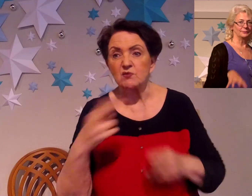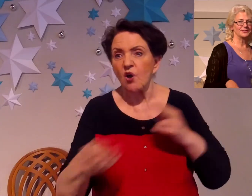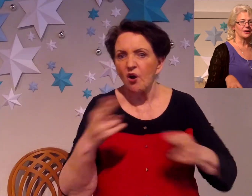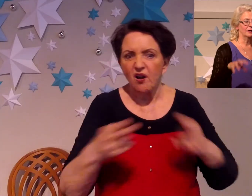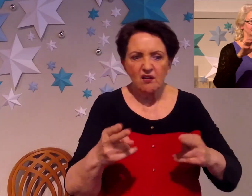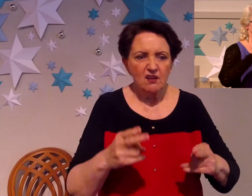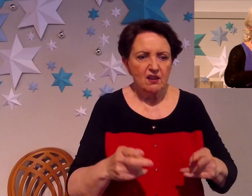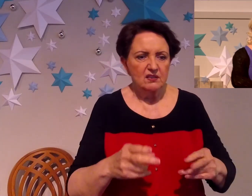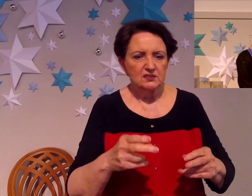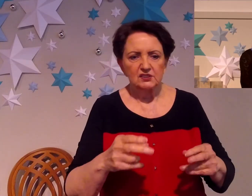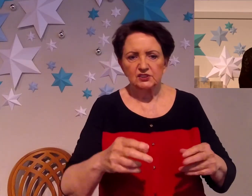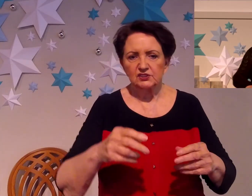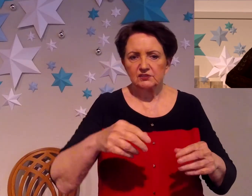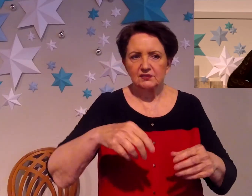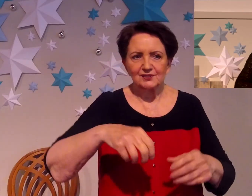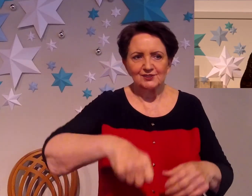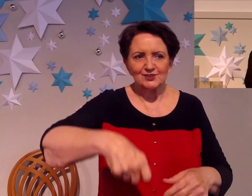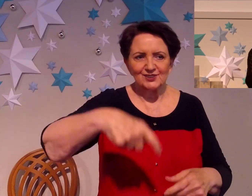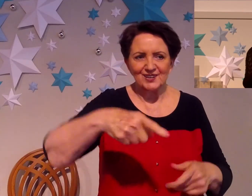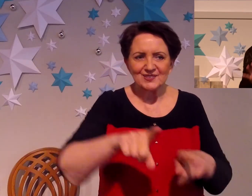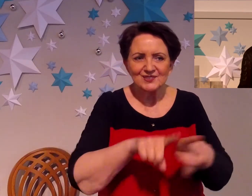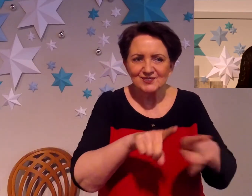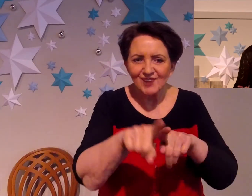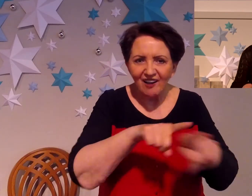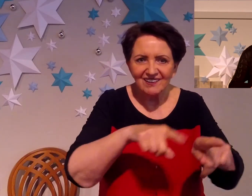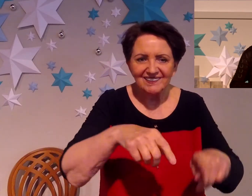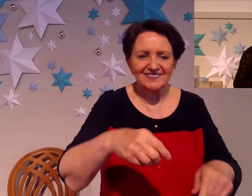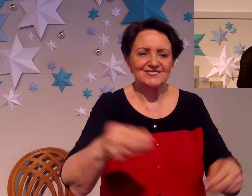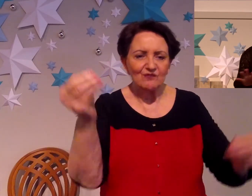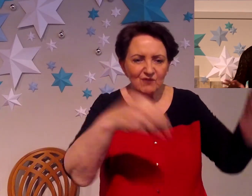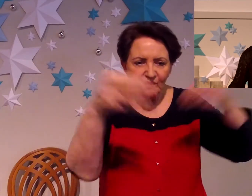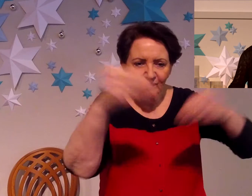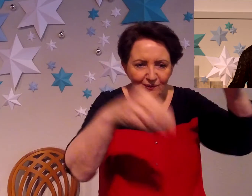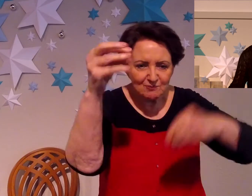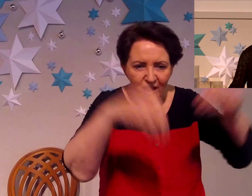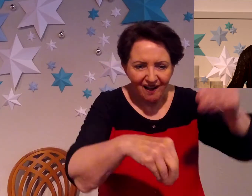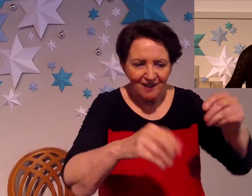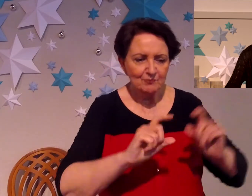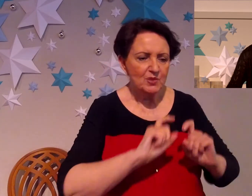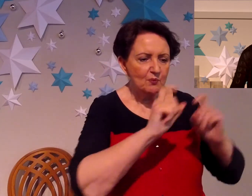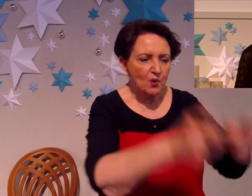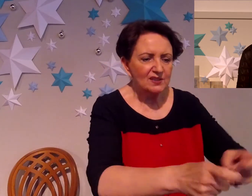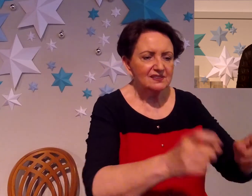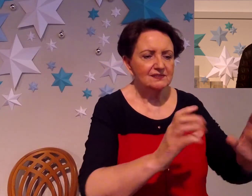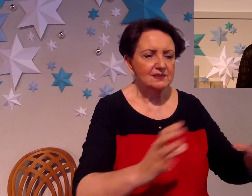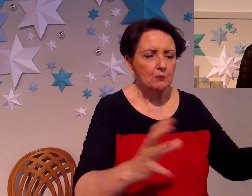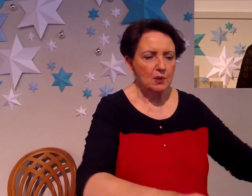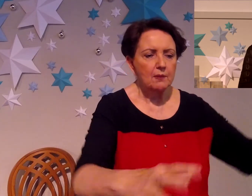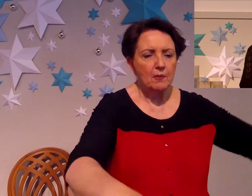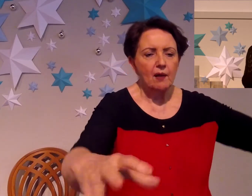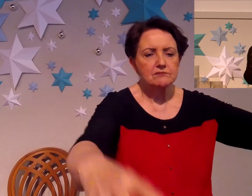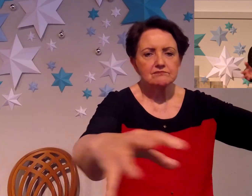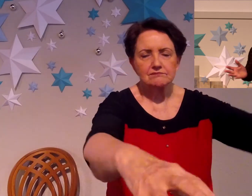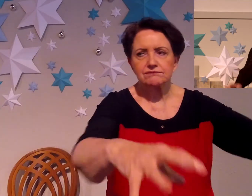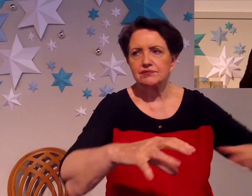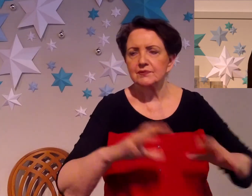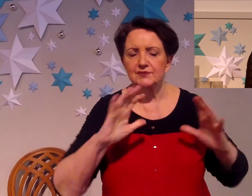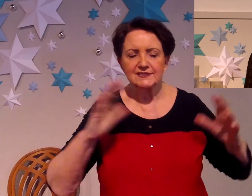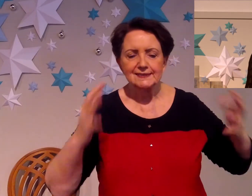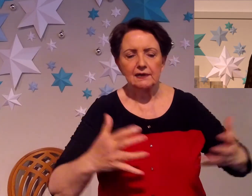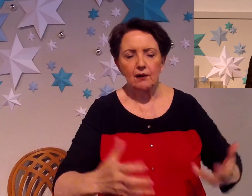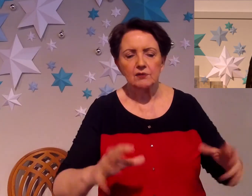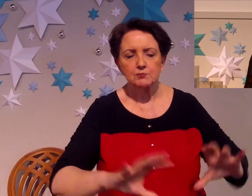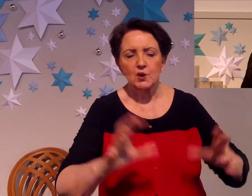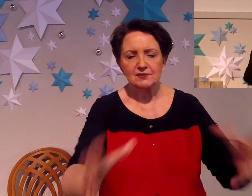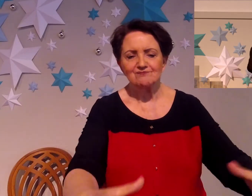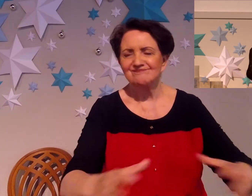I filled up the stockings, I put out all the presents, all the Santa presents, because all the other presents were already there, and then quietly, calmly walked